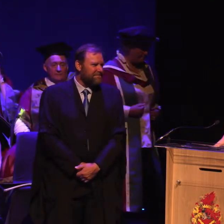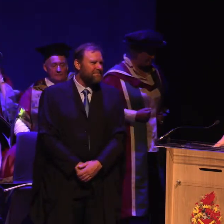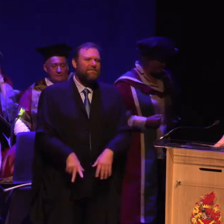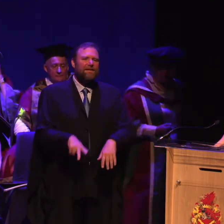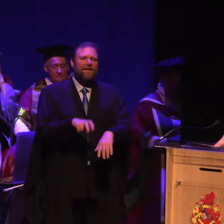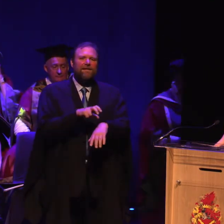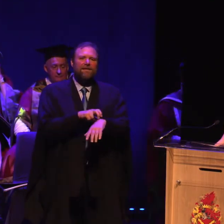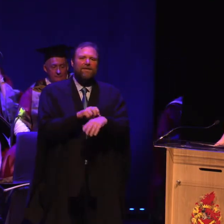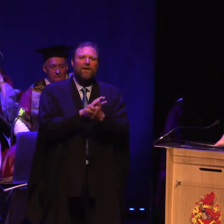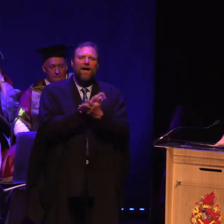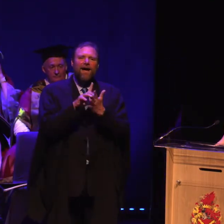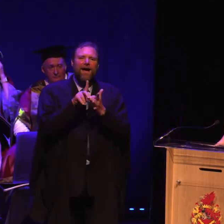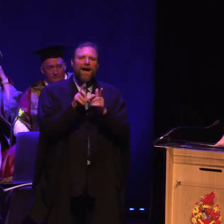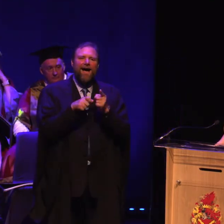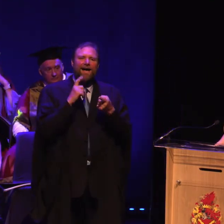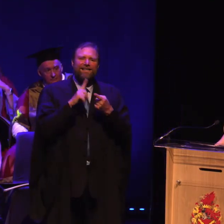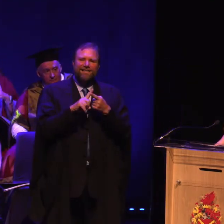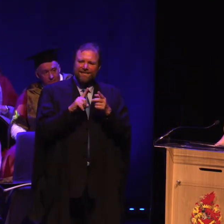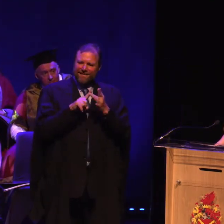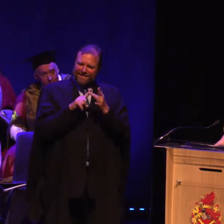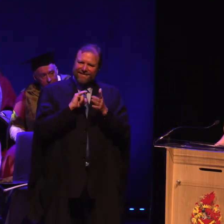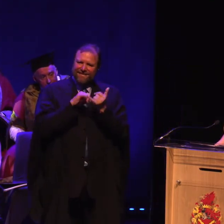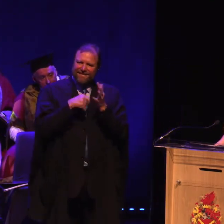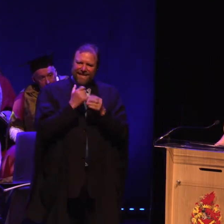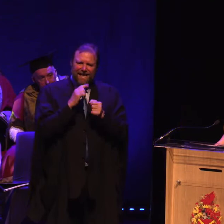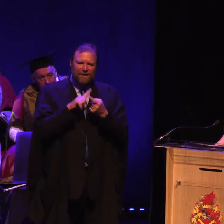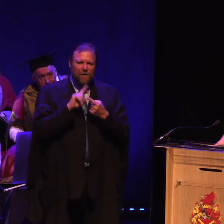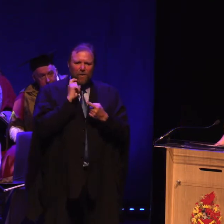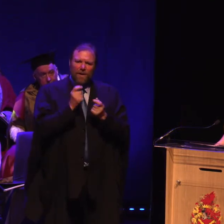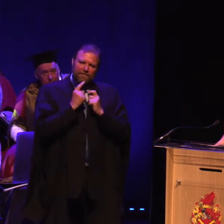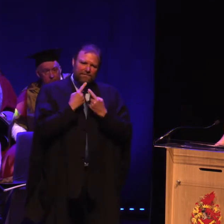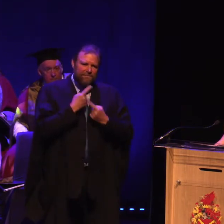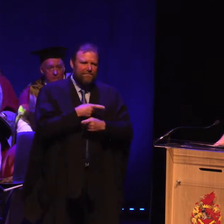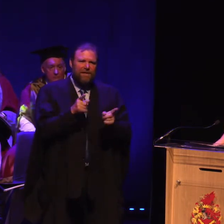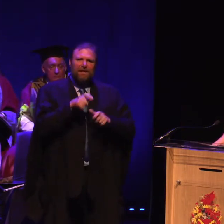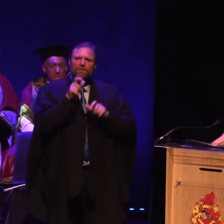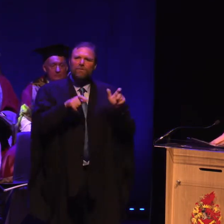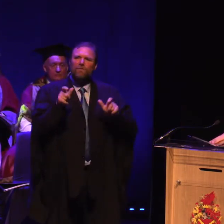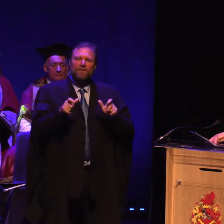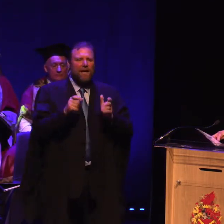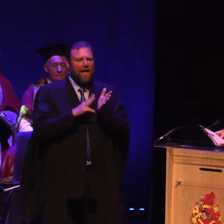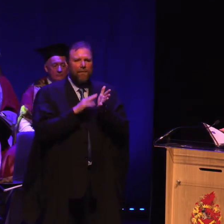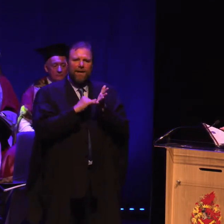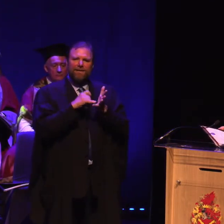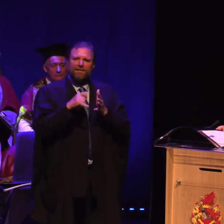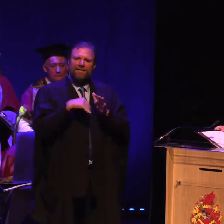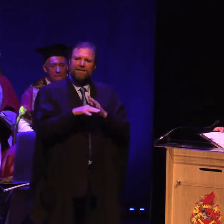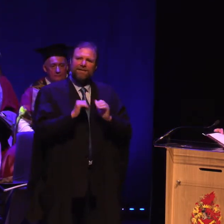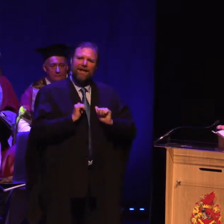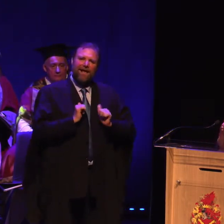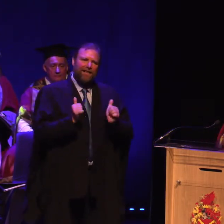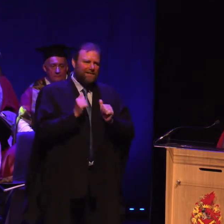Dr. Heidi Sage will announce the students who have been awarded Master of Science in Health Psychology.